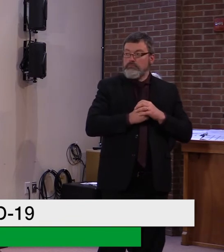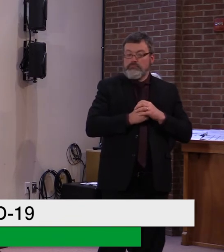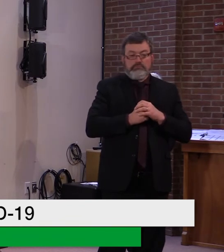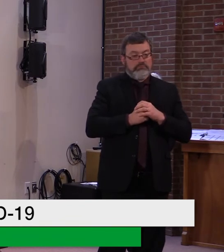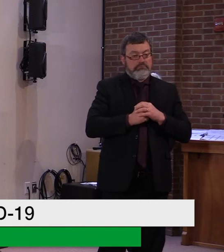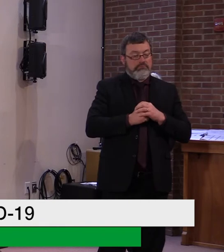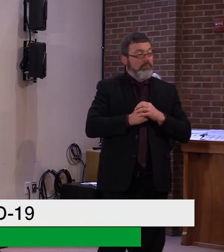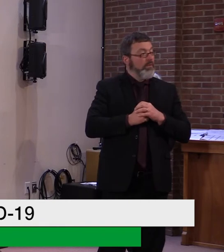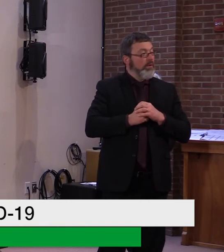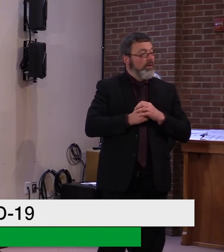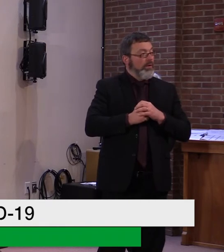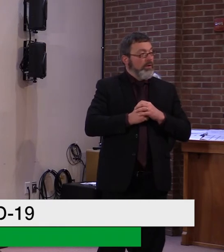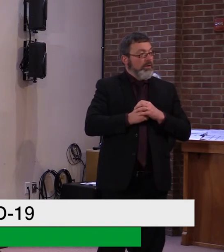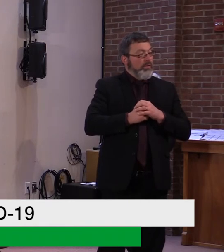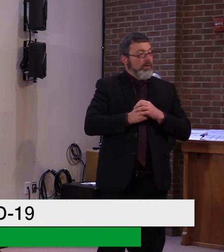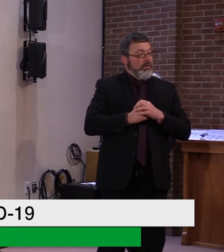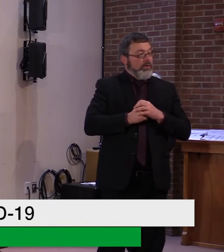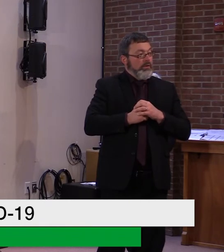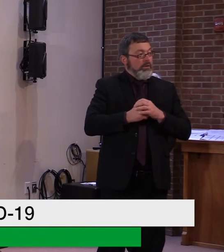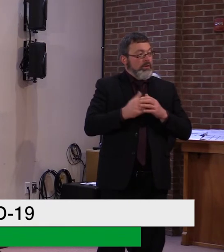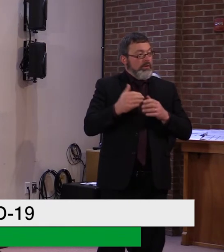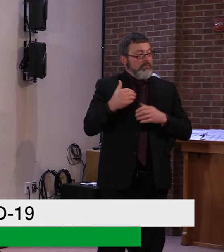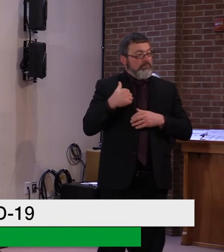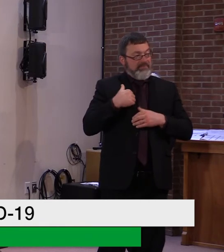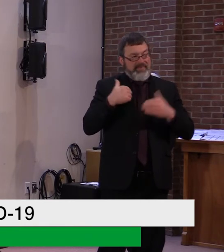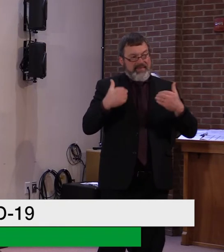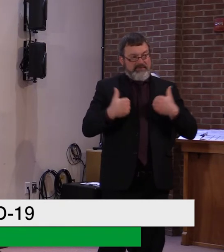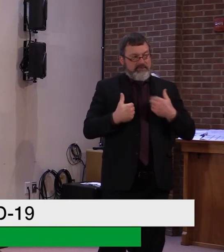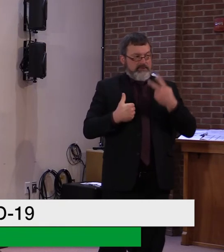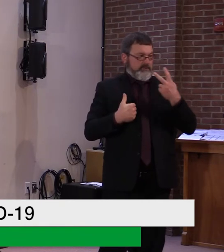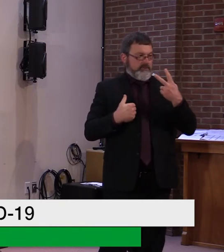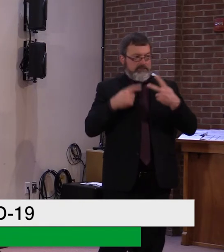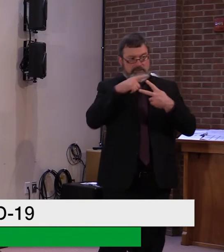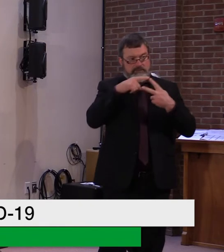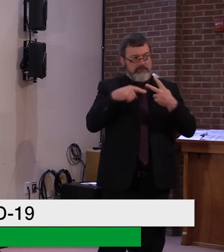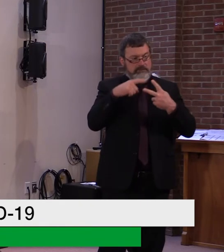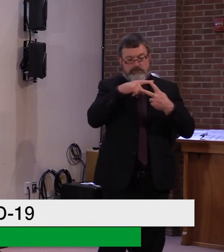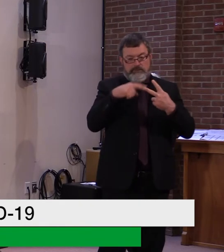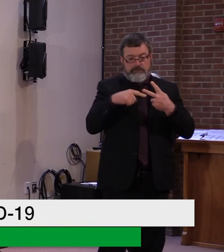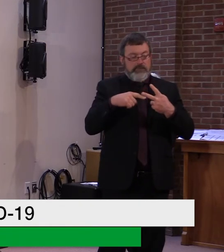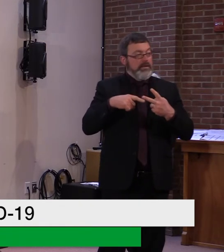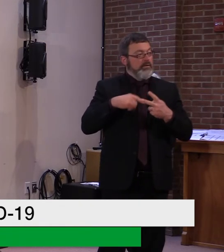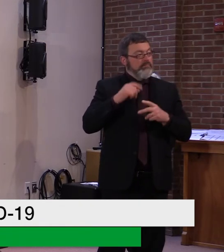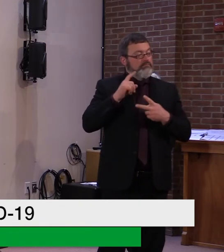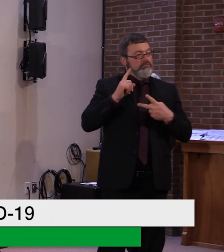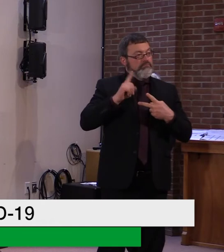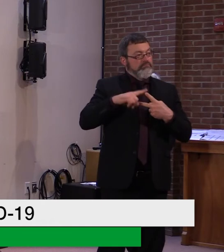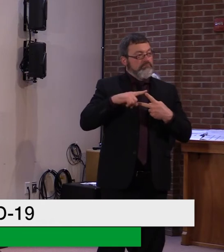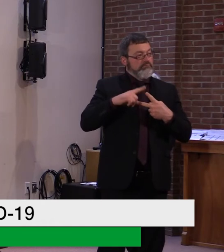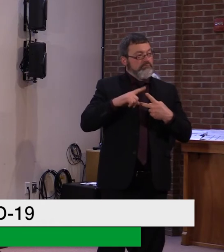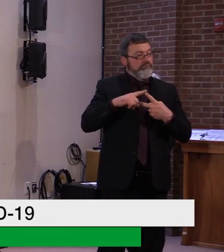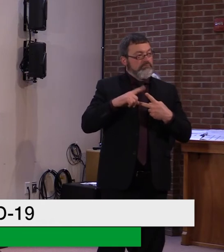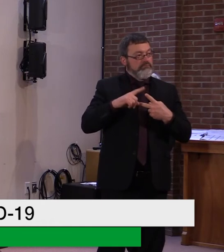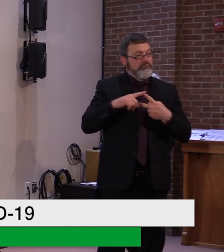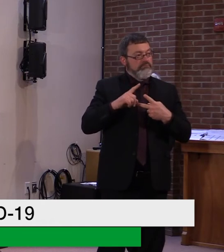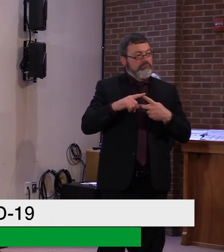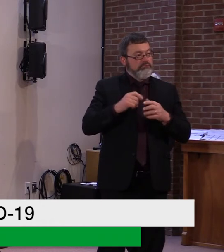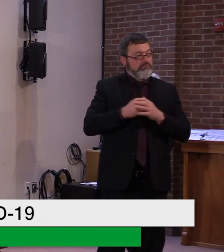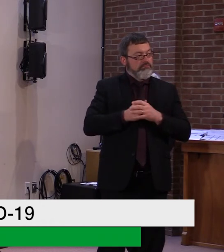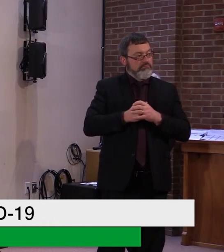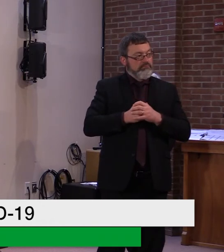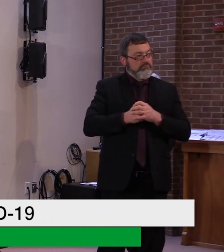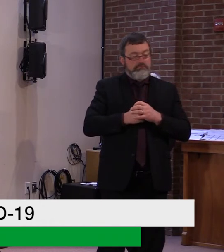questions um i've got two of them the first one is that you know as part of its school reopening